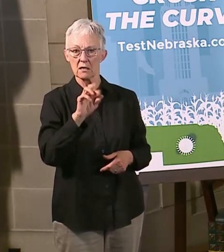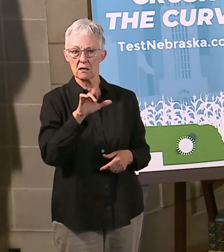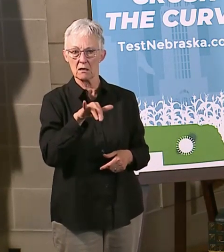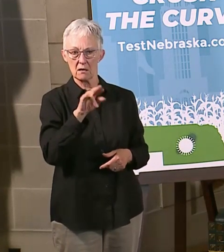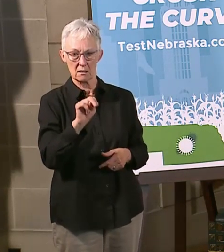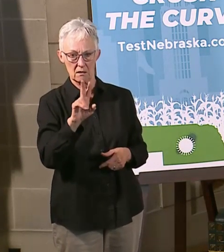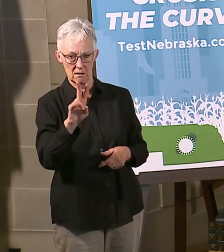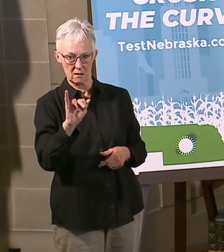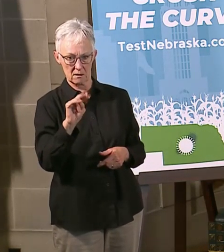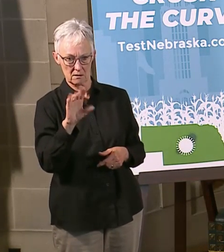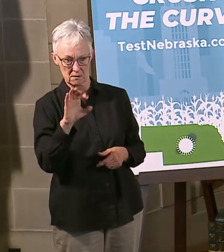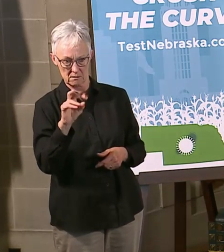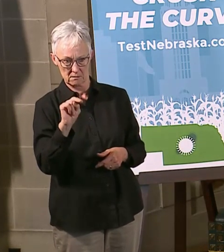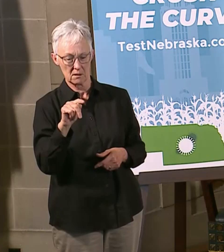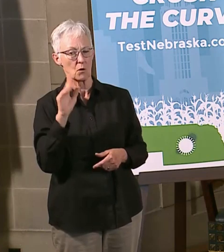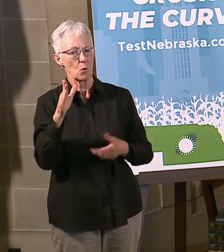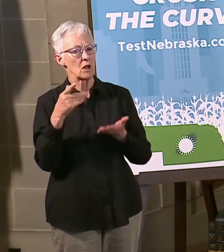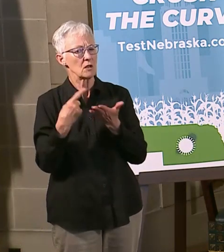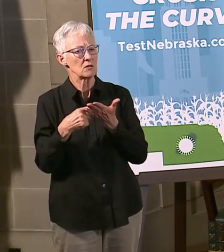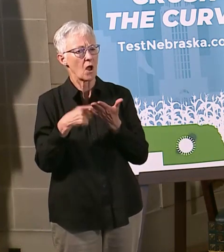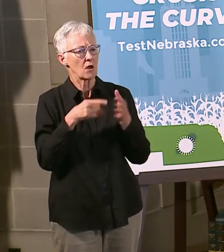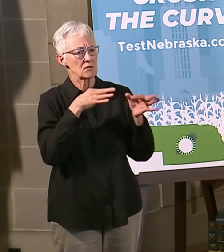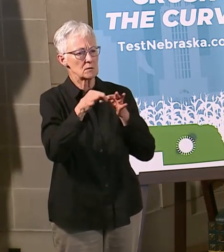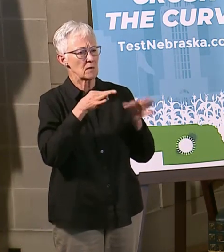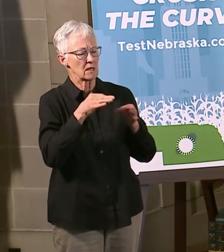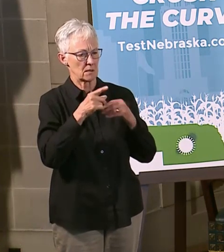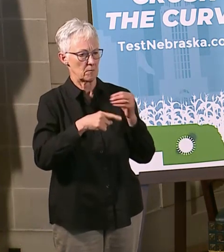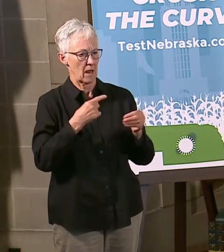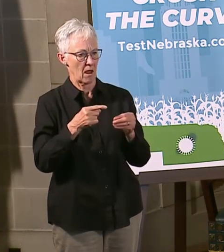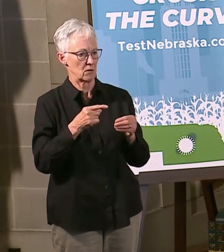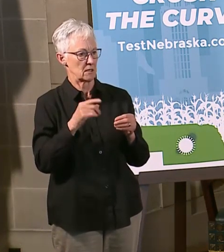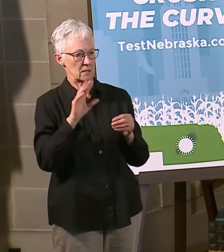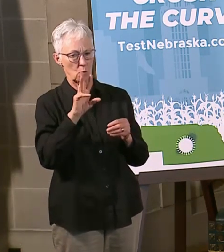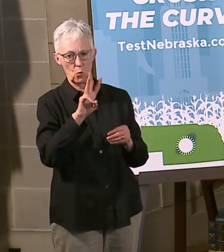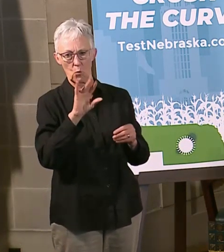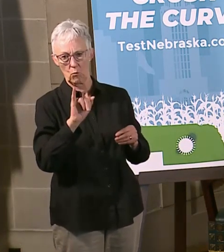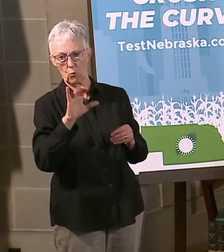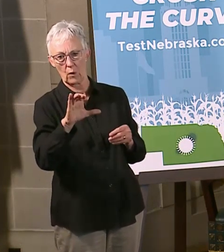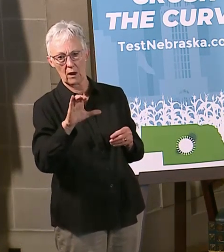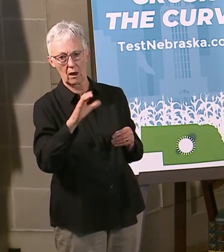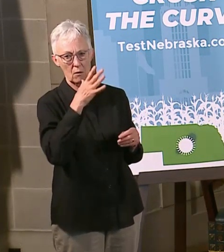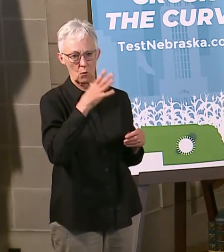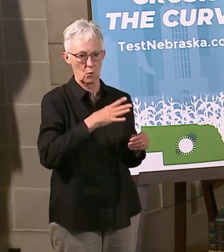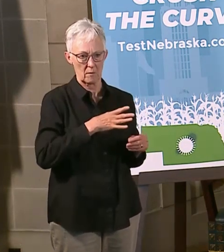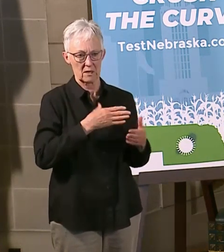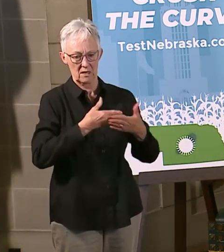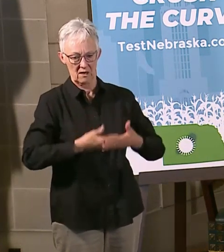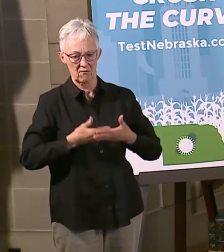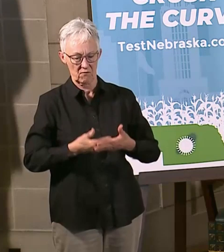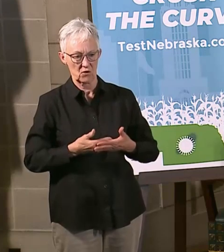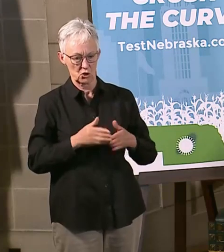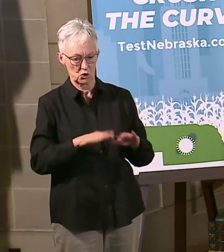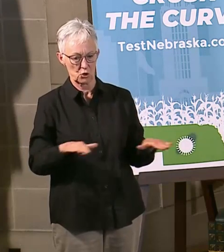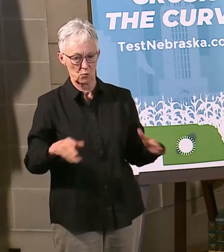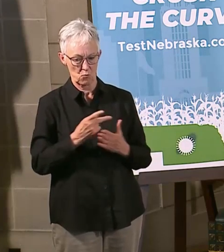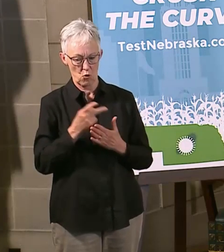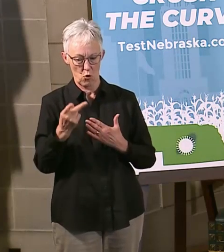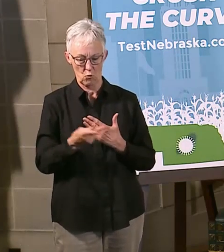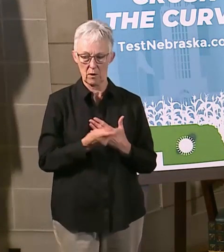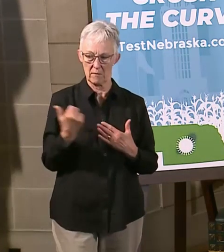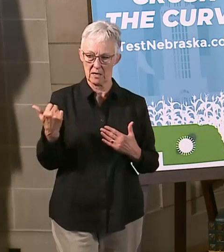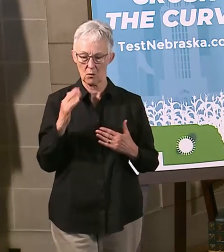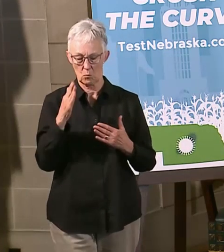some updates with regard to WIC, Women, Infants, Children Program. I'll first call Steve up here. He's going to be talking about a